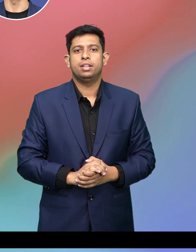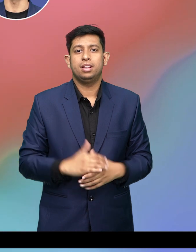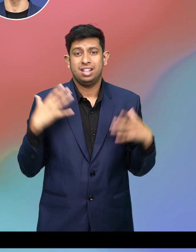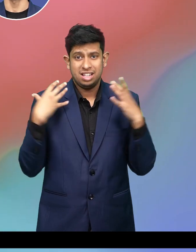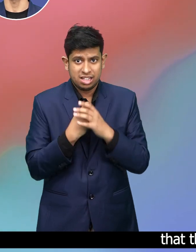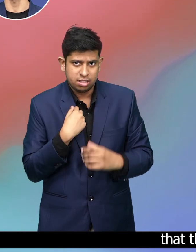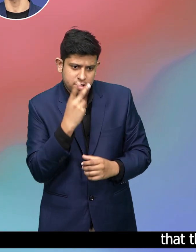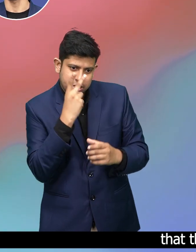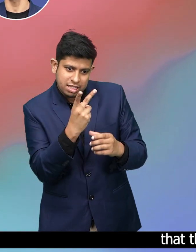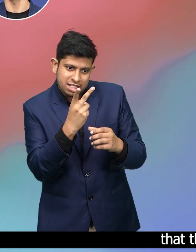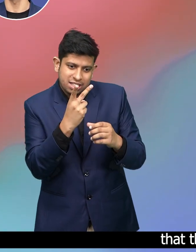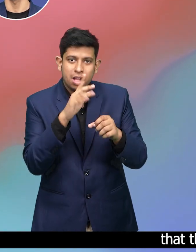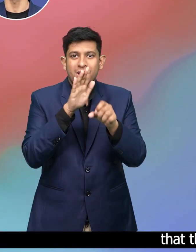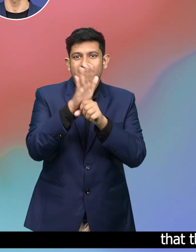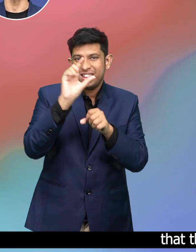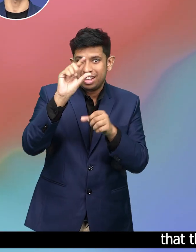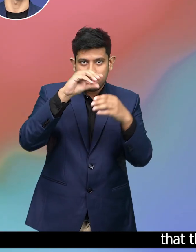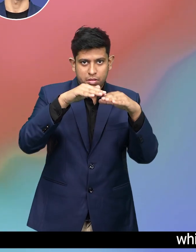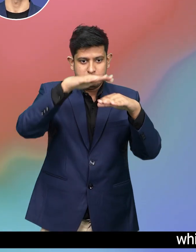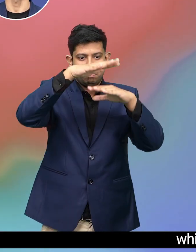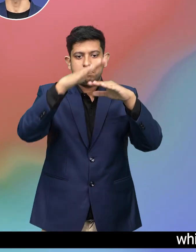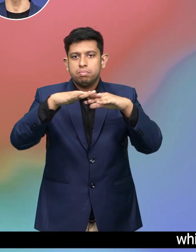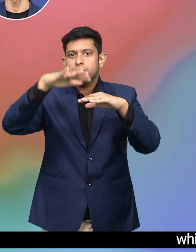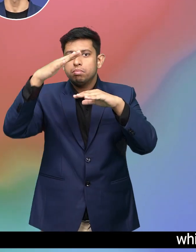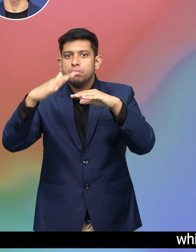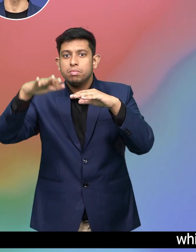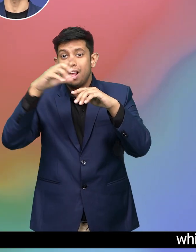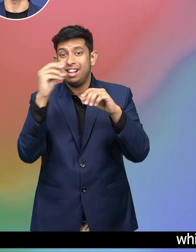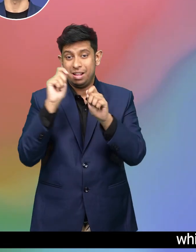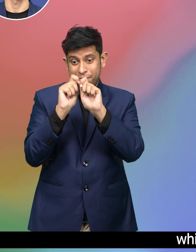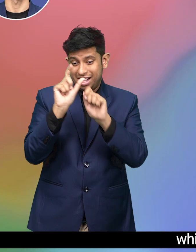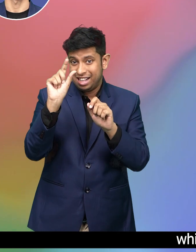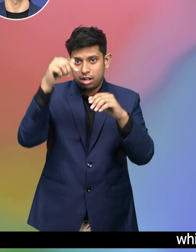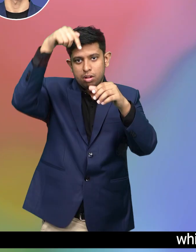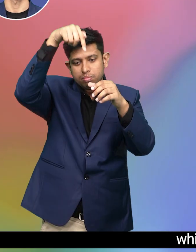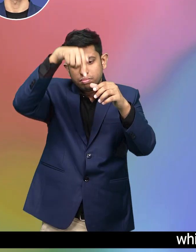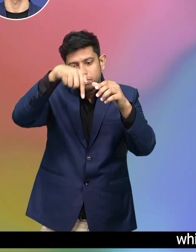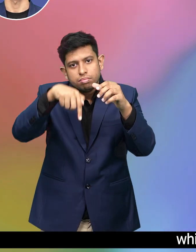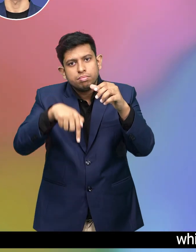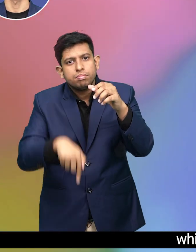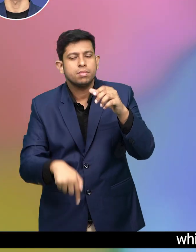We observe that the cork floats on the water while the nail sinks in it.